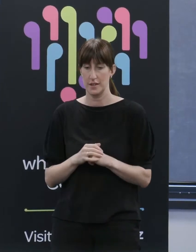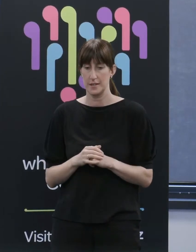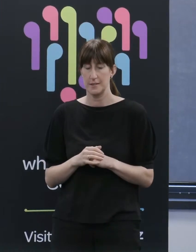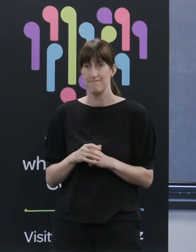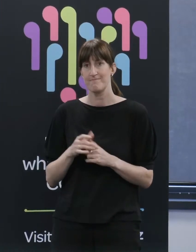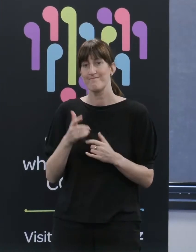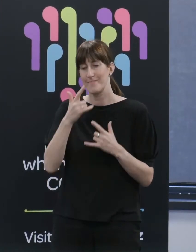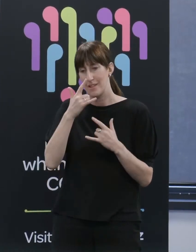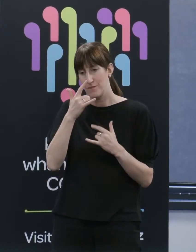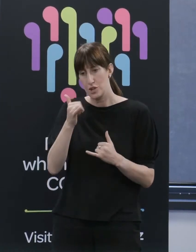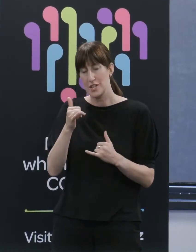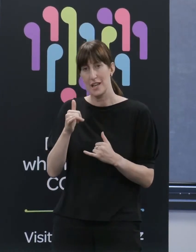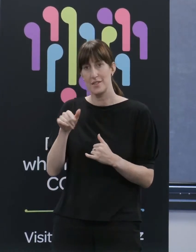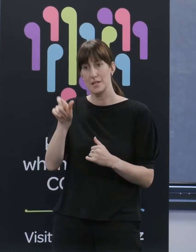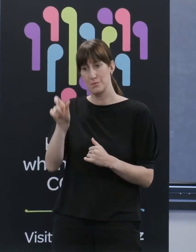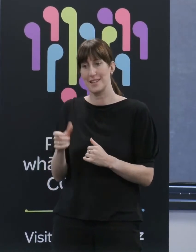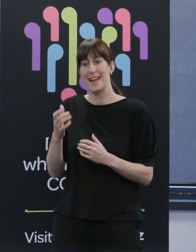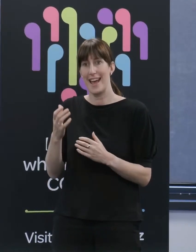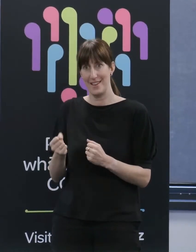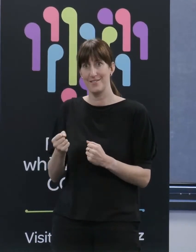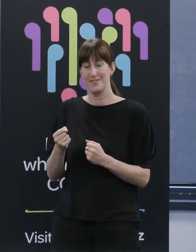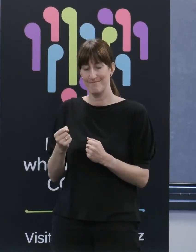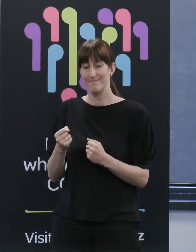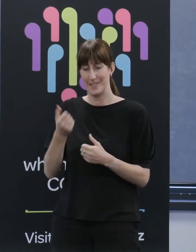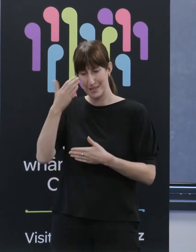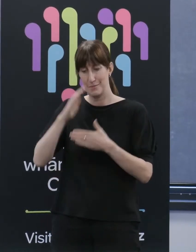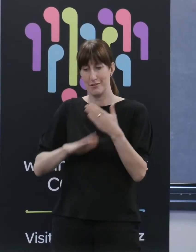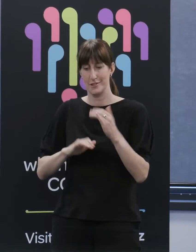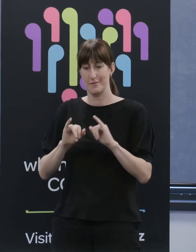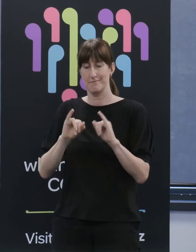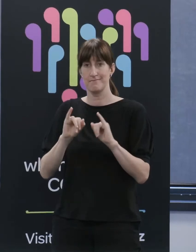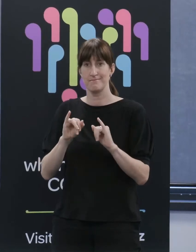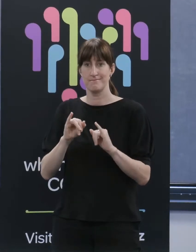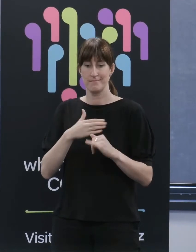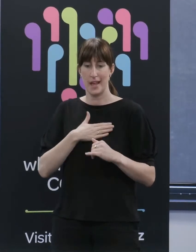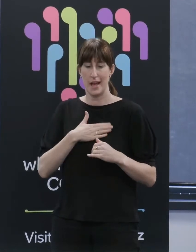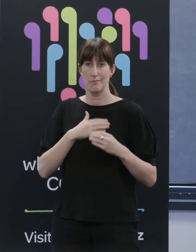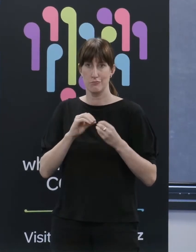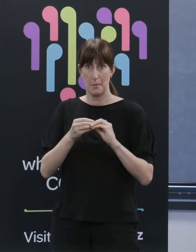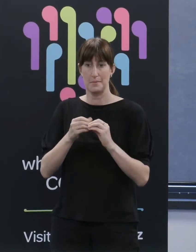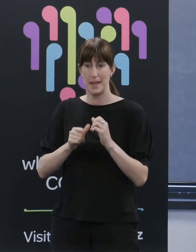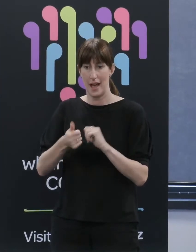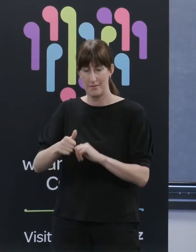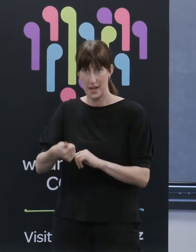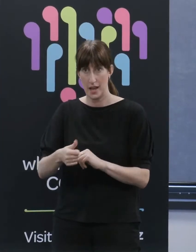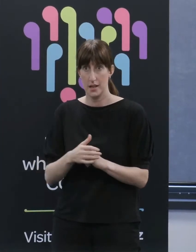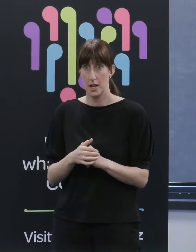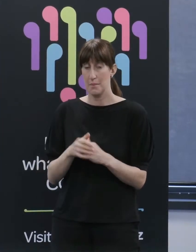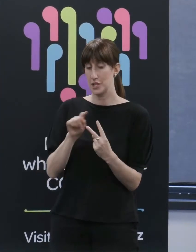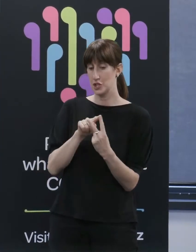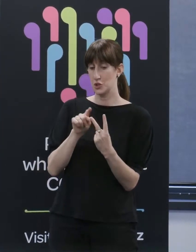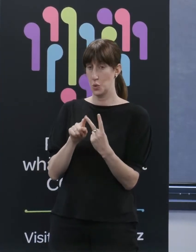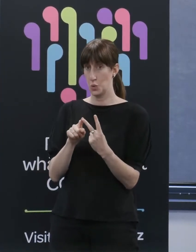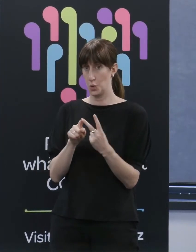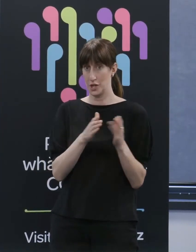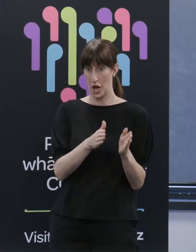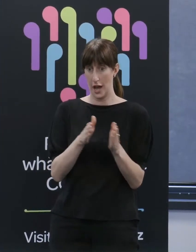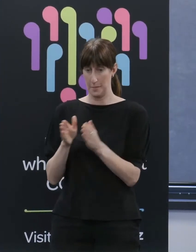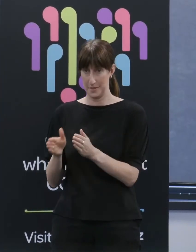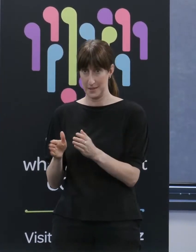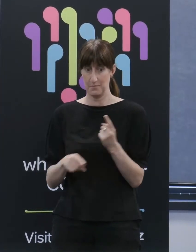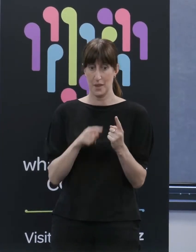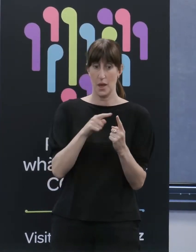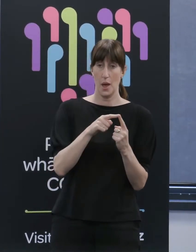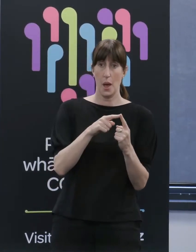very unfortunate experience because, again, and Ian might want to comment on this, there is both myocarditis, which is rare but